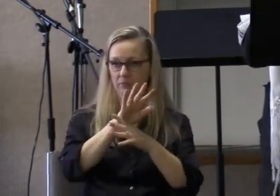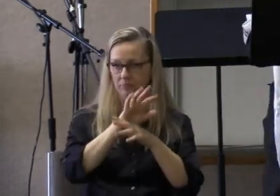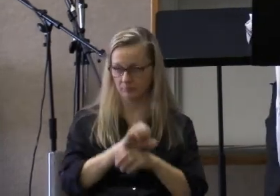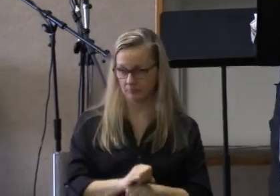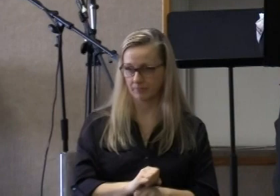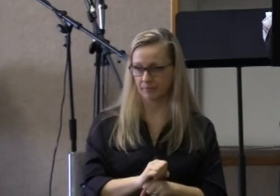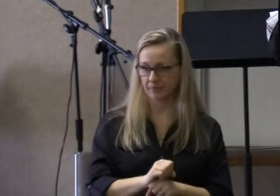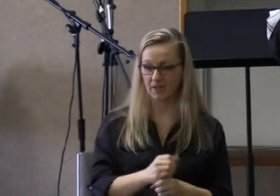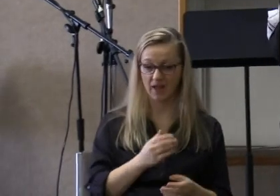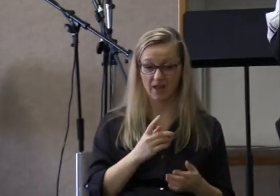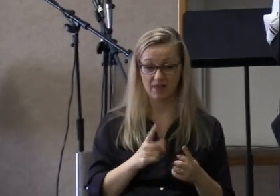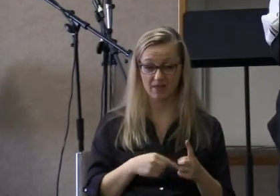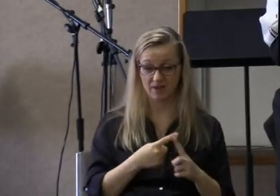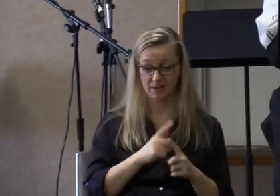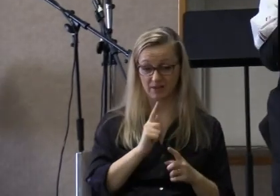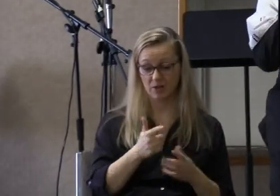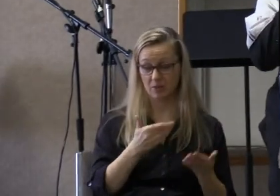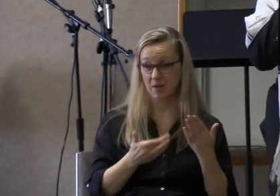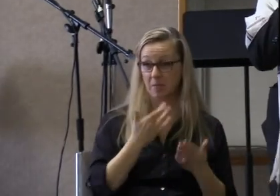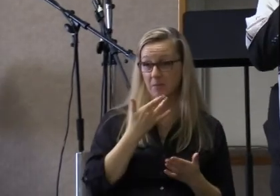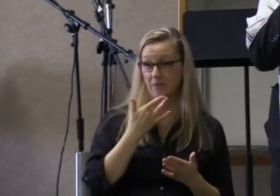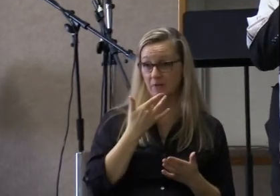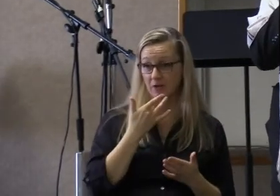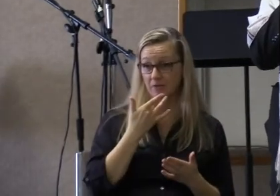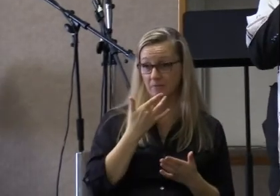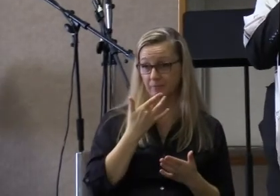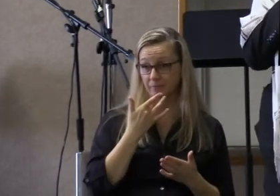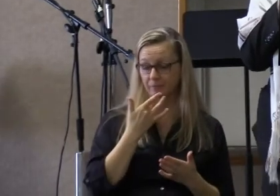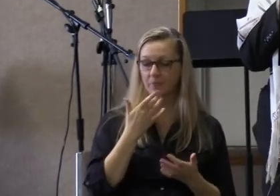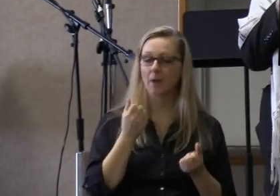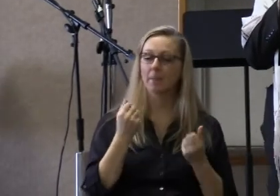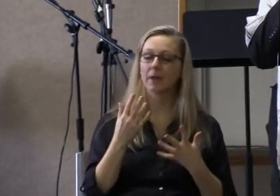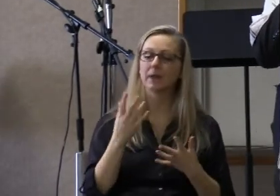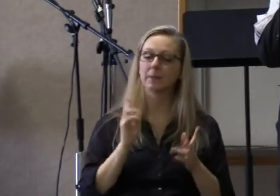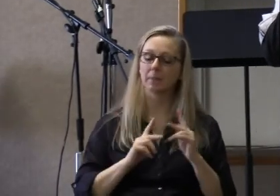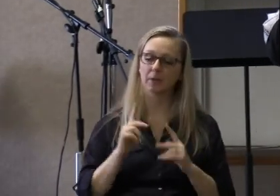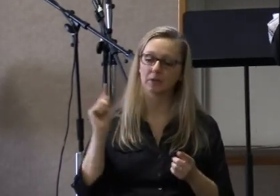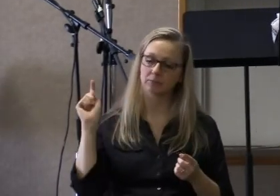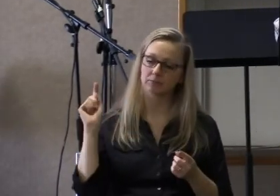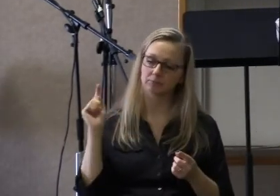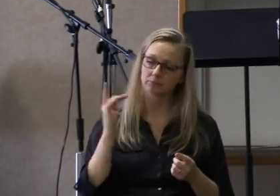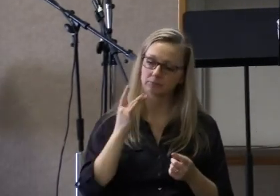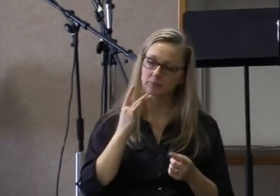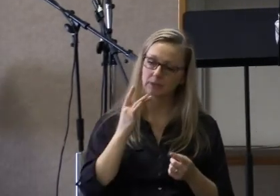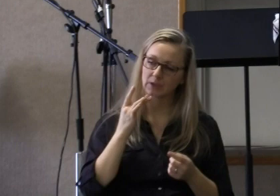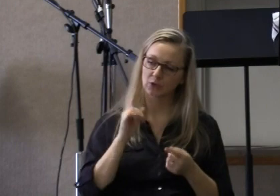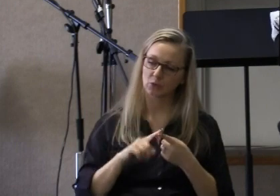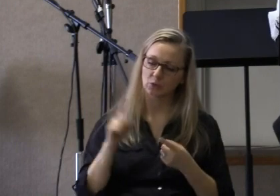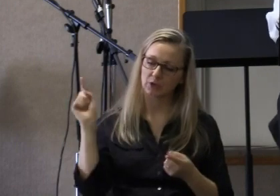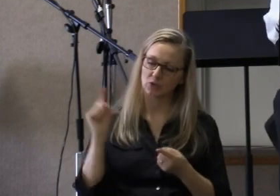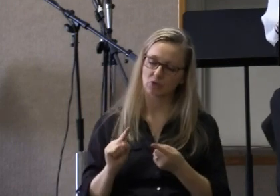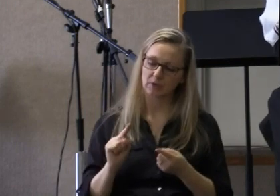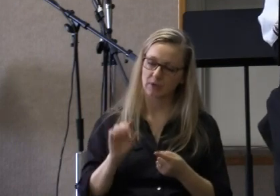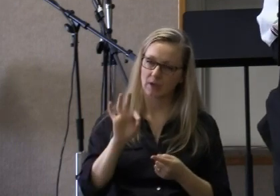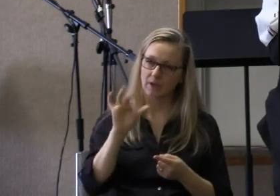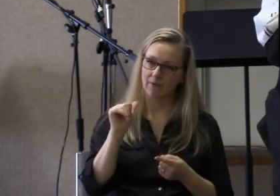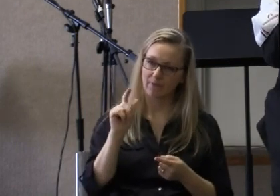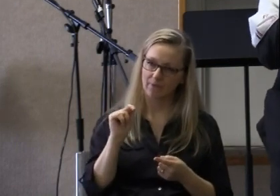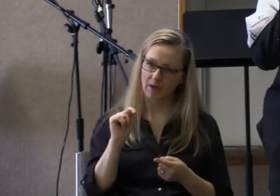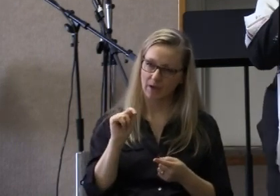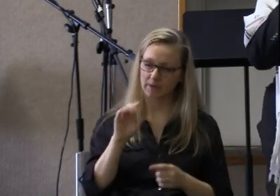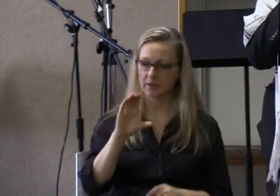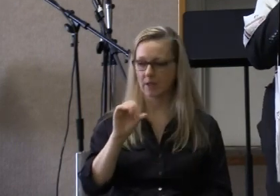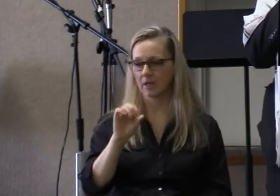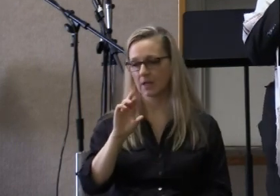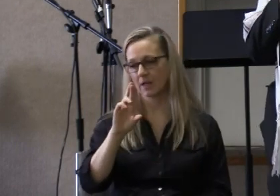them. In order to reduce fat intake, many people switch from drinking whole milk to 2% or 1% or